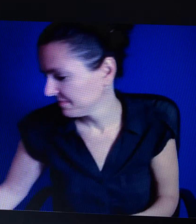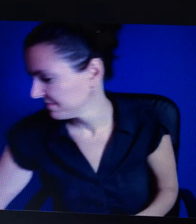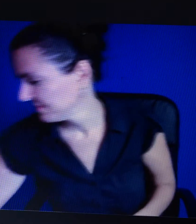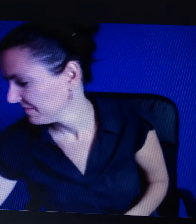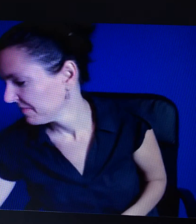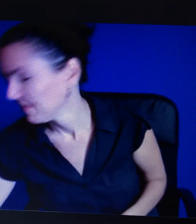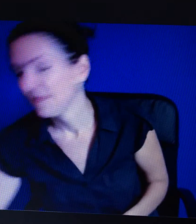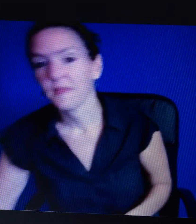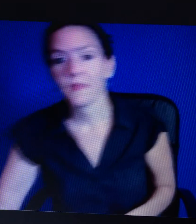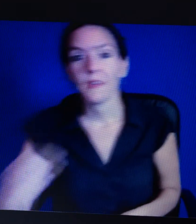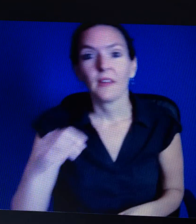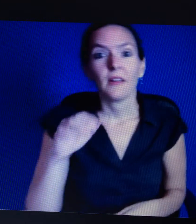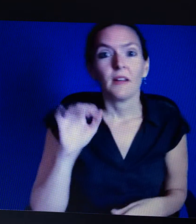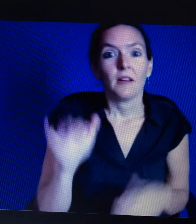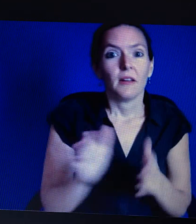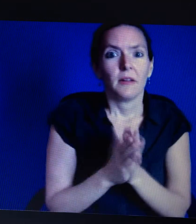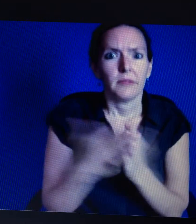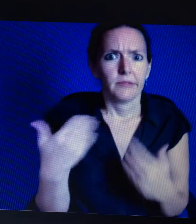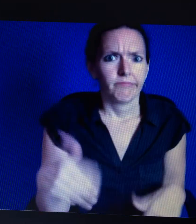Arizona.